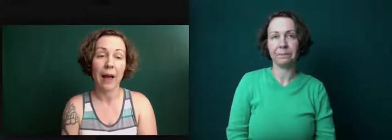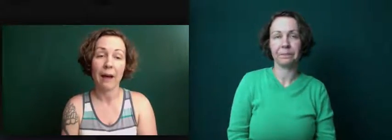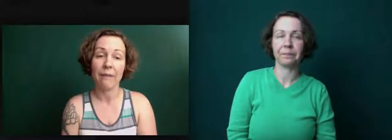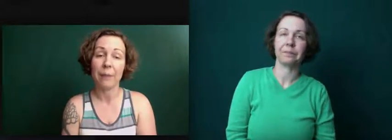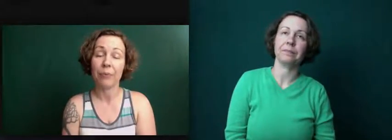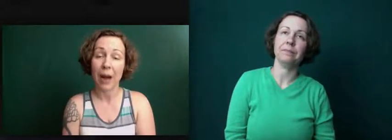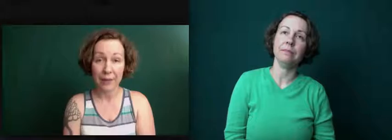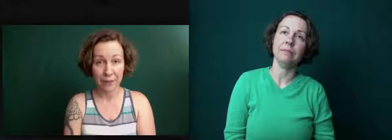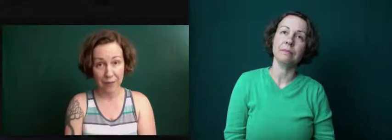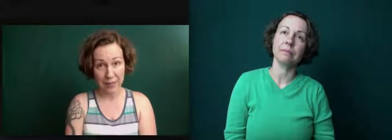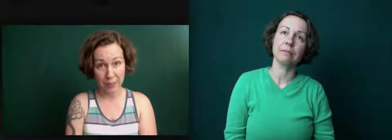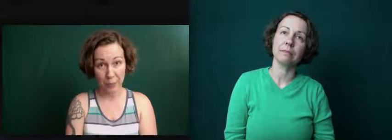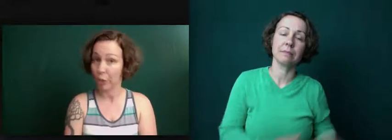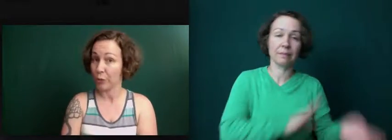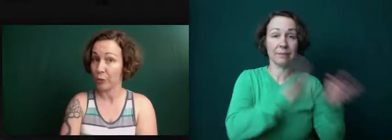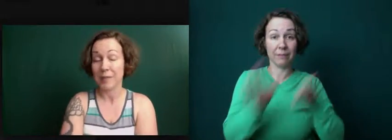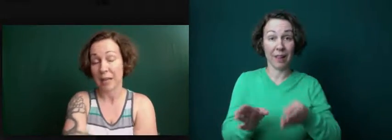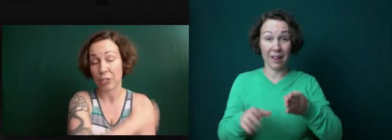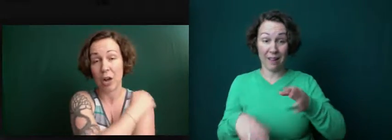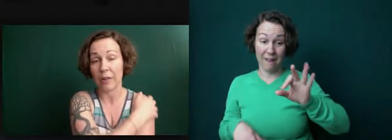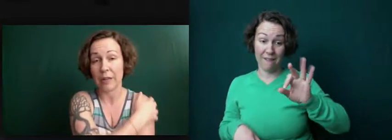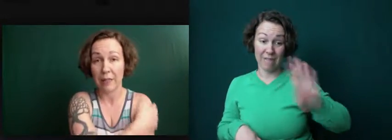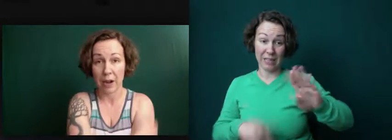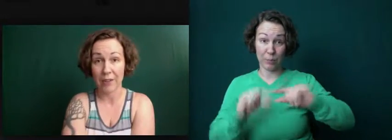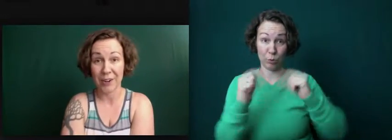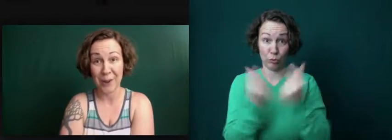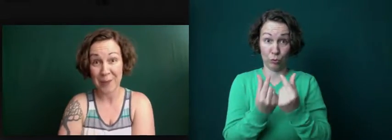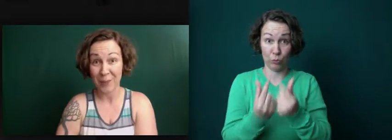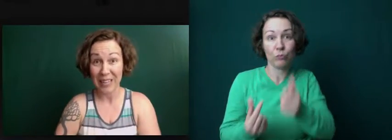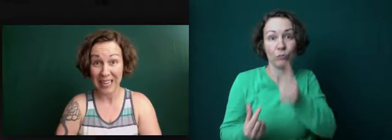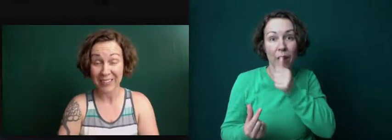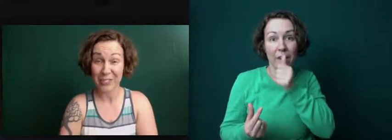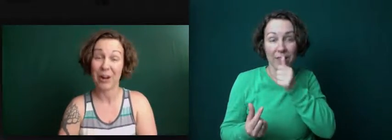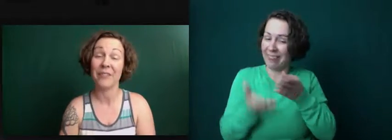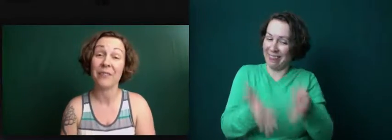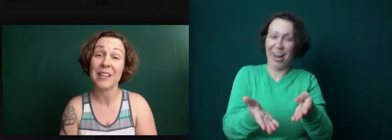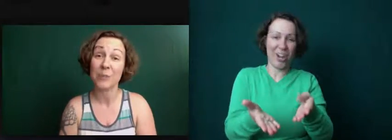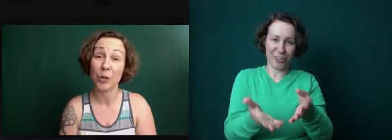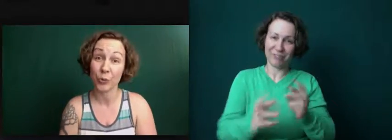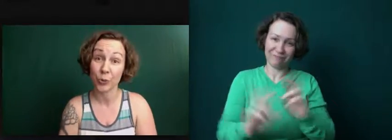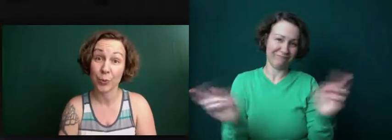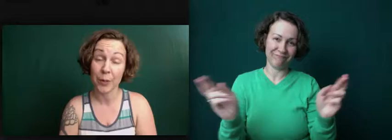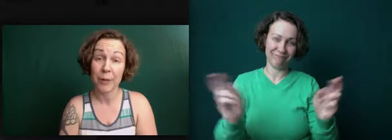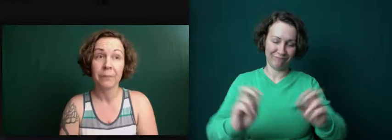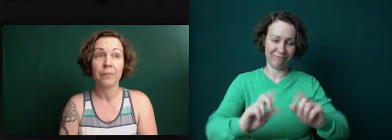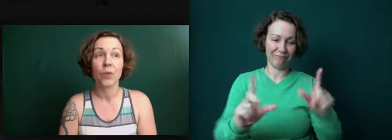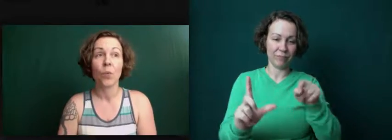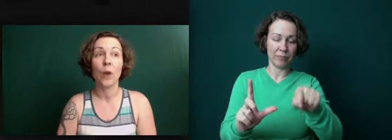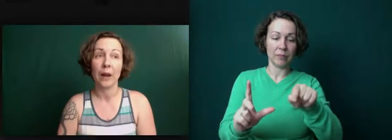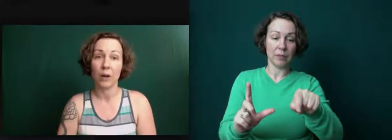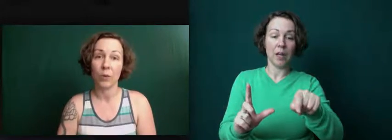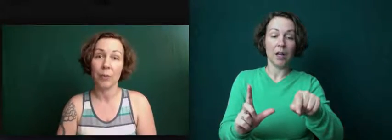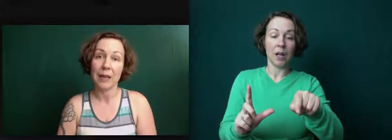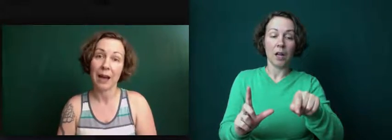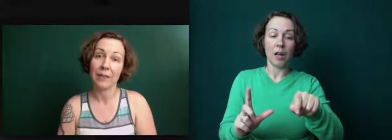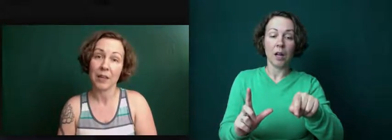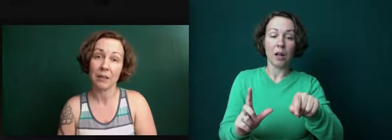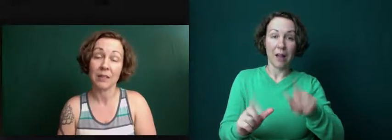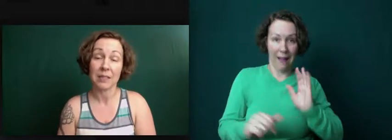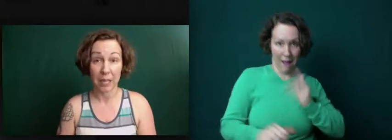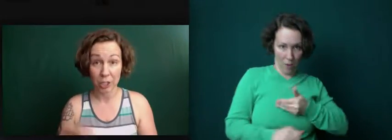will have a private Facebook group. It's actually already there, and there are people in it. There's a private Facebook group where we'll